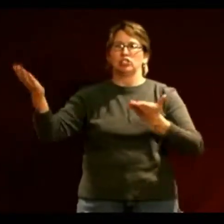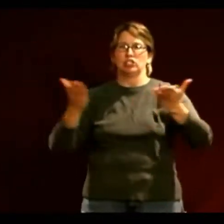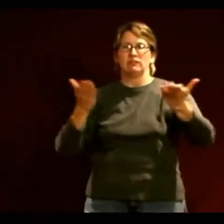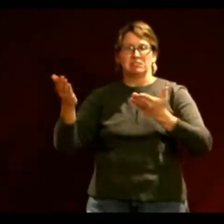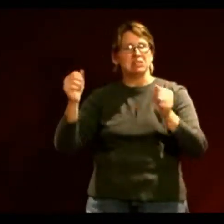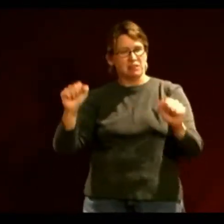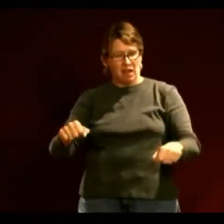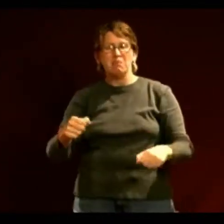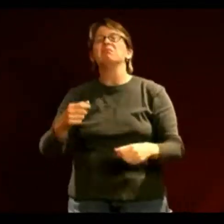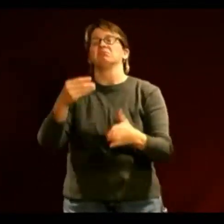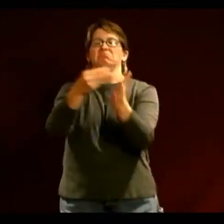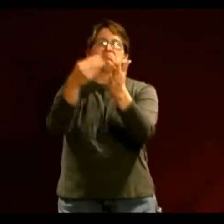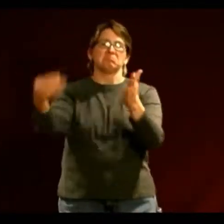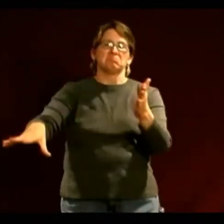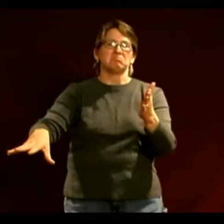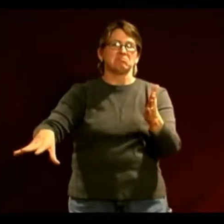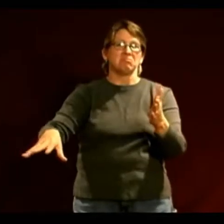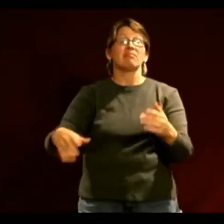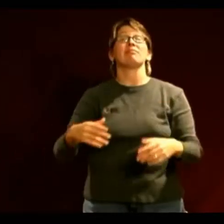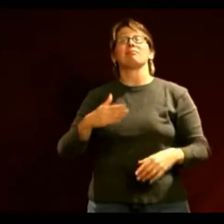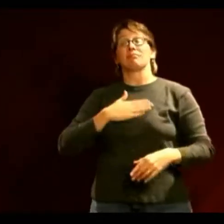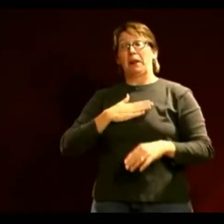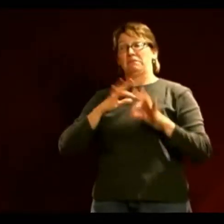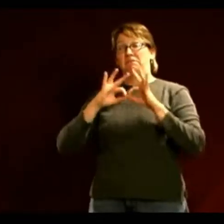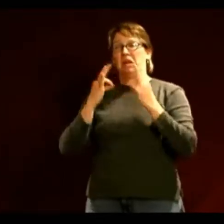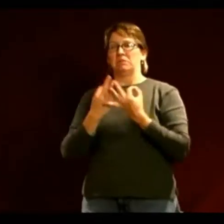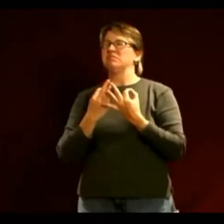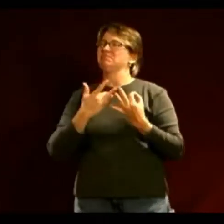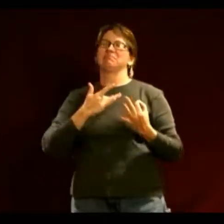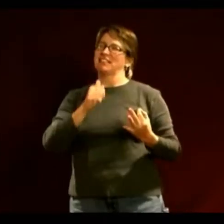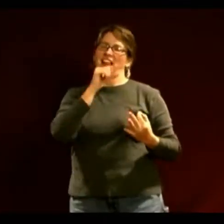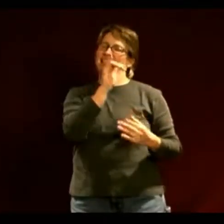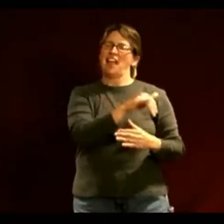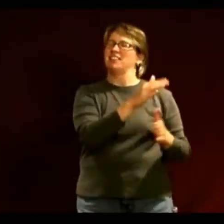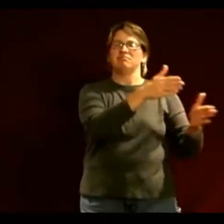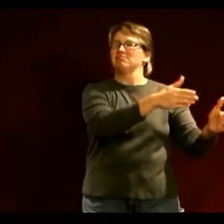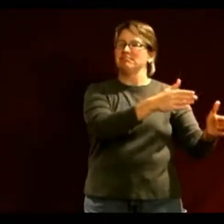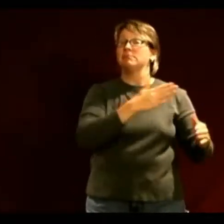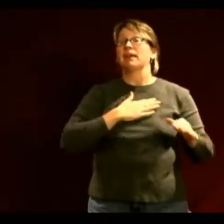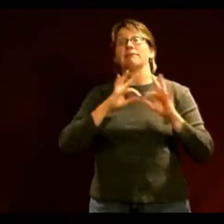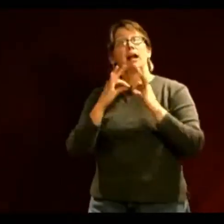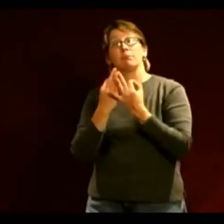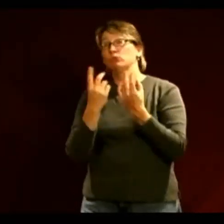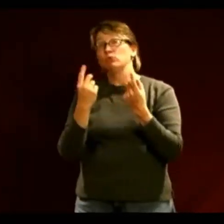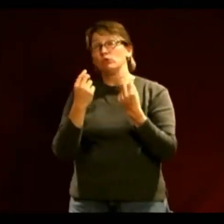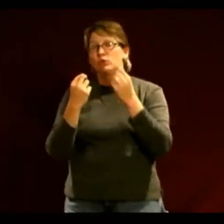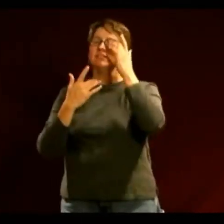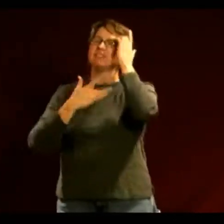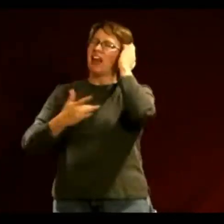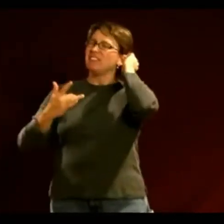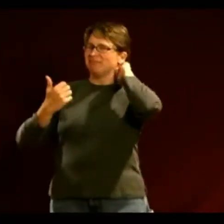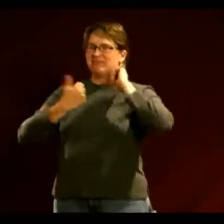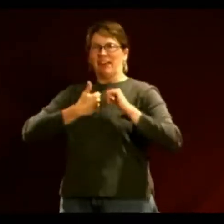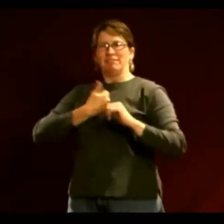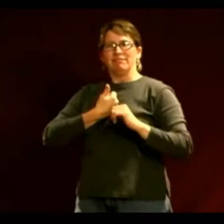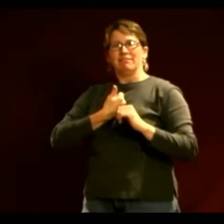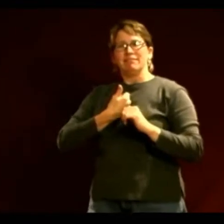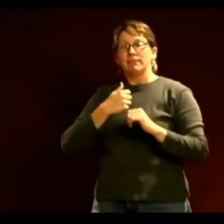if you'll just let them know, they will provide you with everything you need. You just call them when you're ready to go, and they will meet you at your campsite